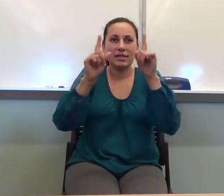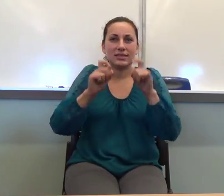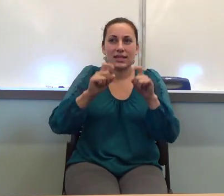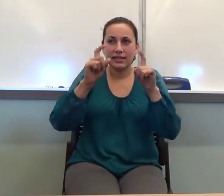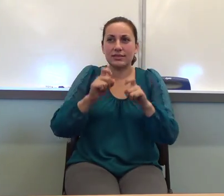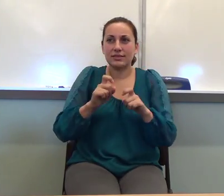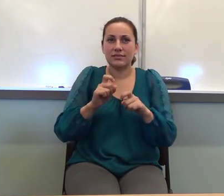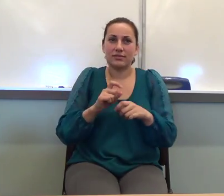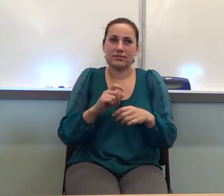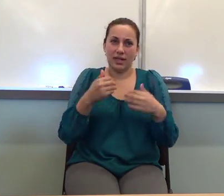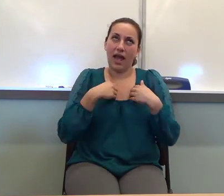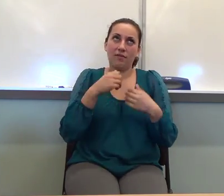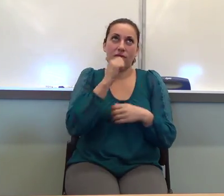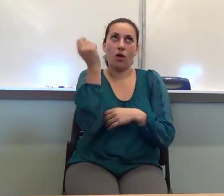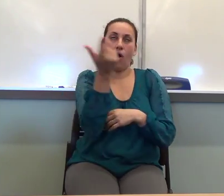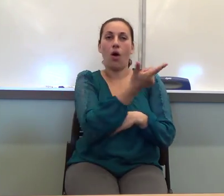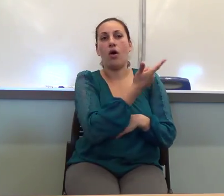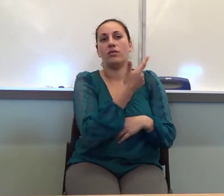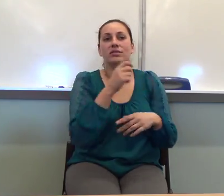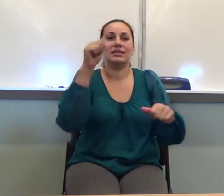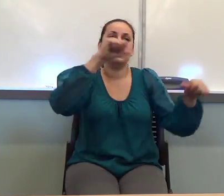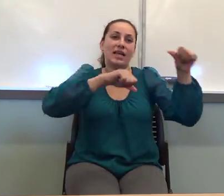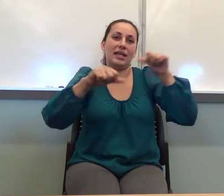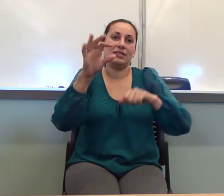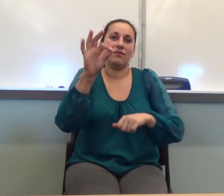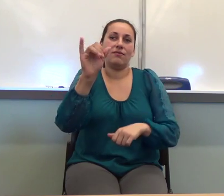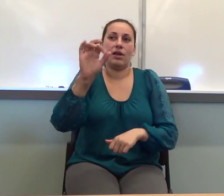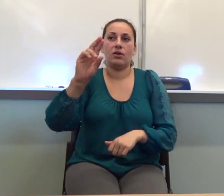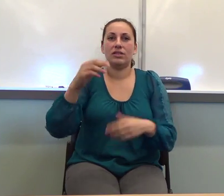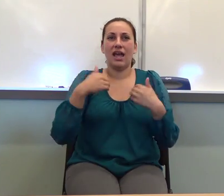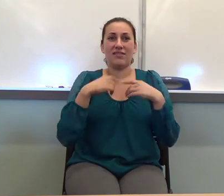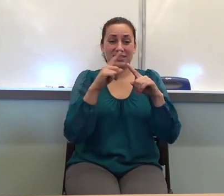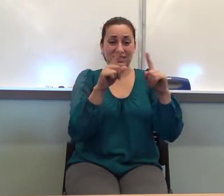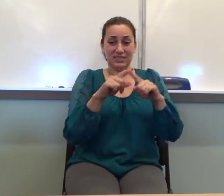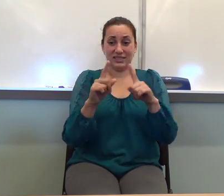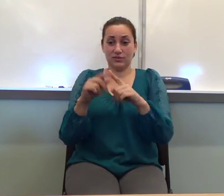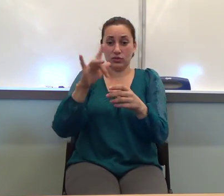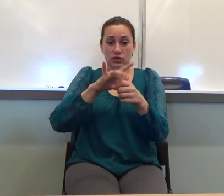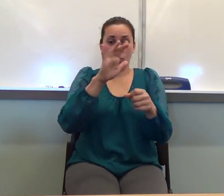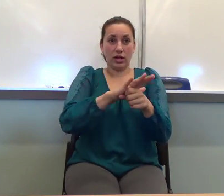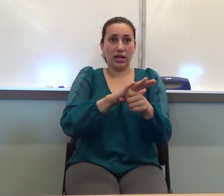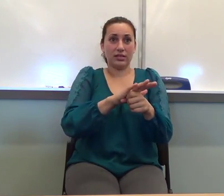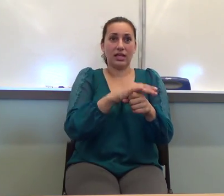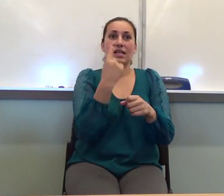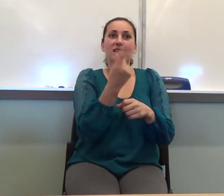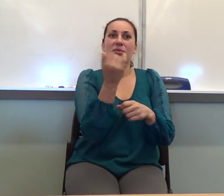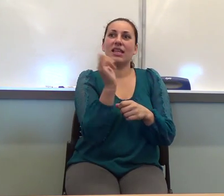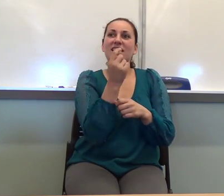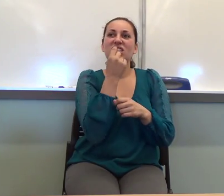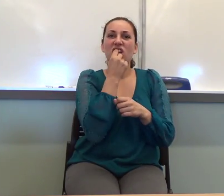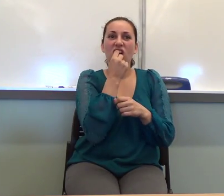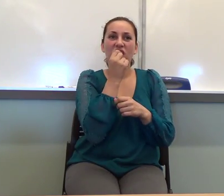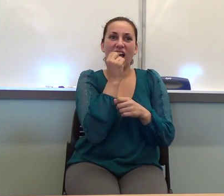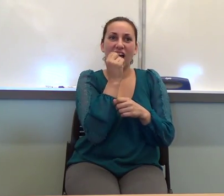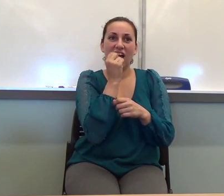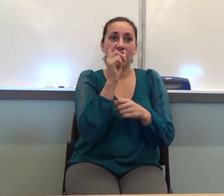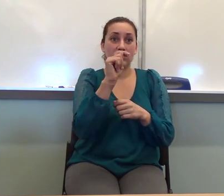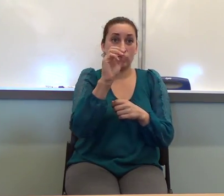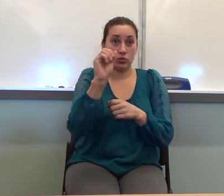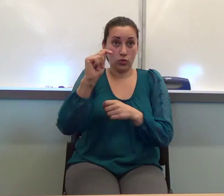science fair in the world, right? They have different sodas, and they put something that resembles tooth enamel into them and leave them there for